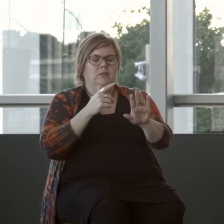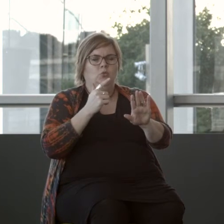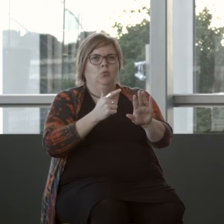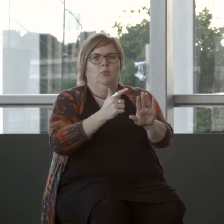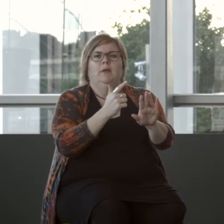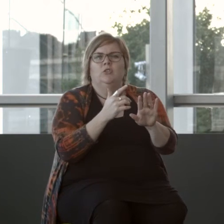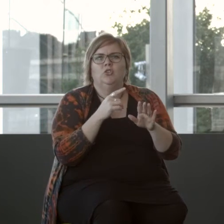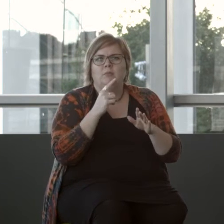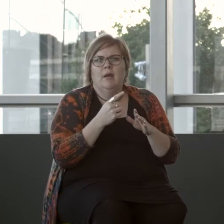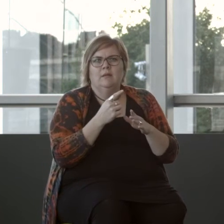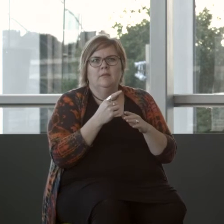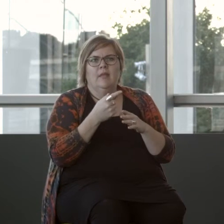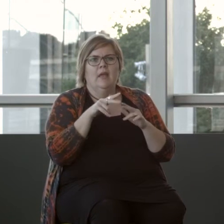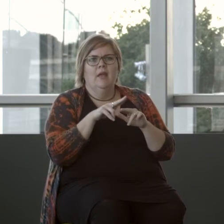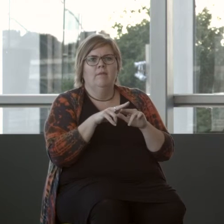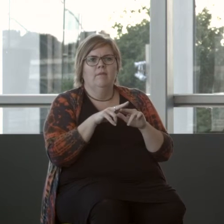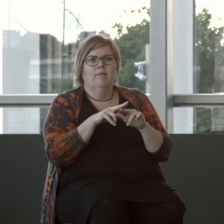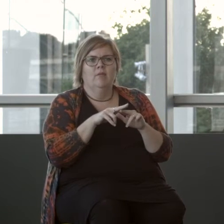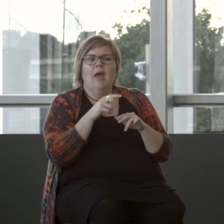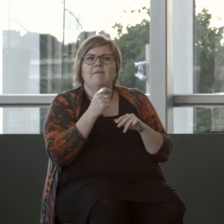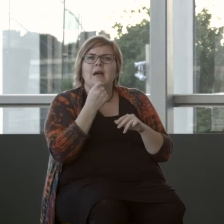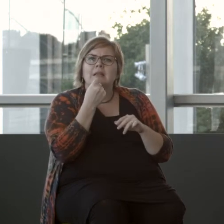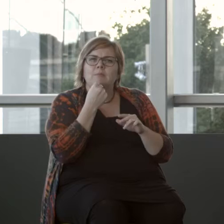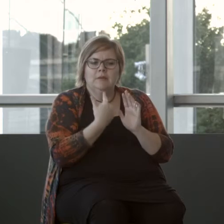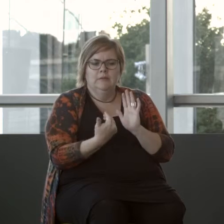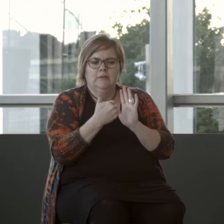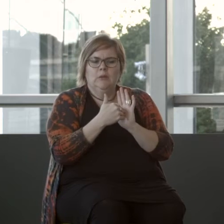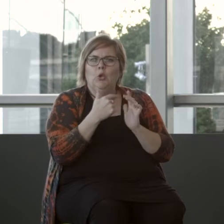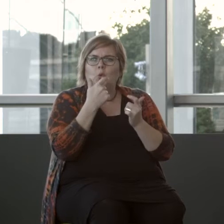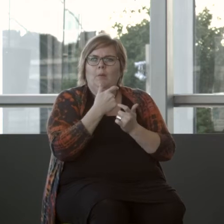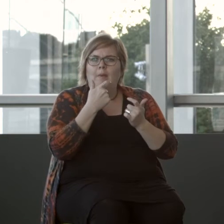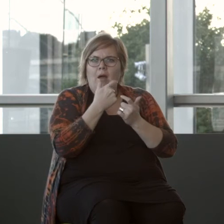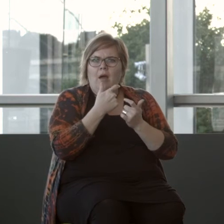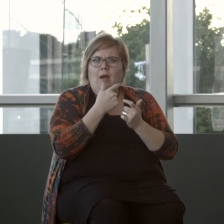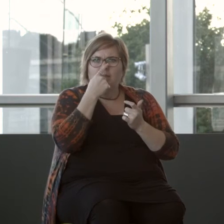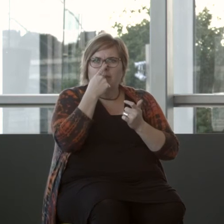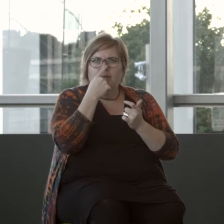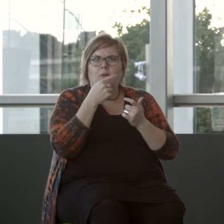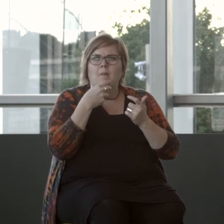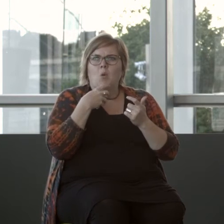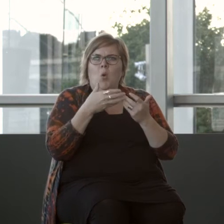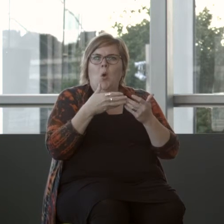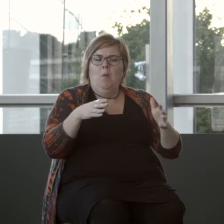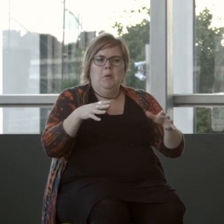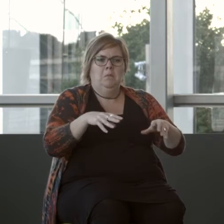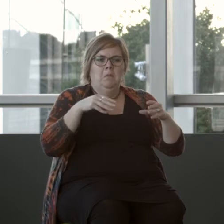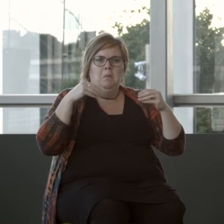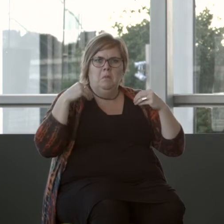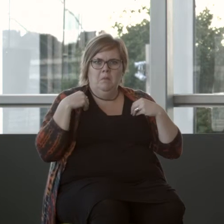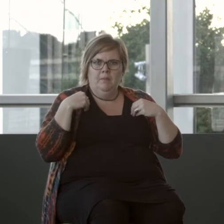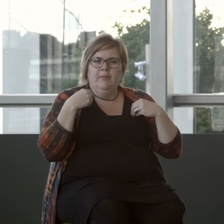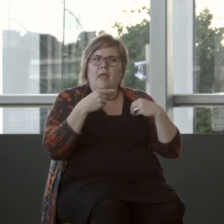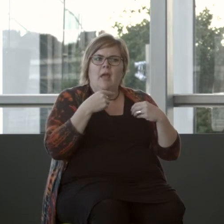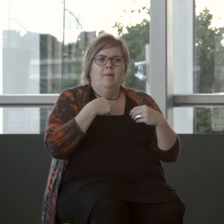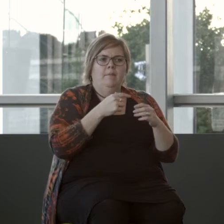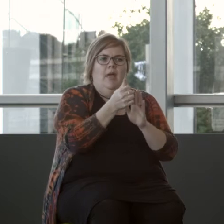intense. Whereas if you have a little bit of humor, I find people are more receptive, and the works are meant to